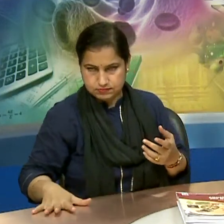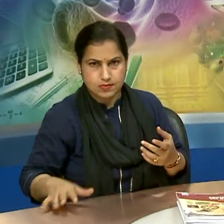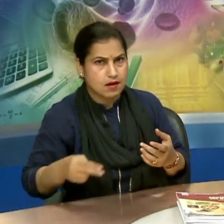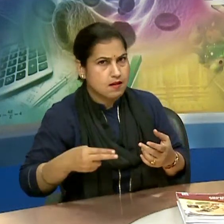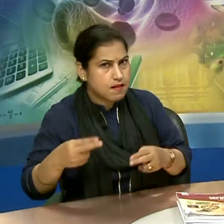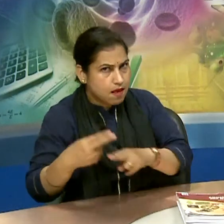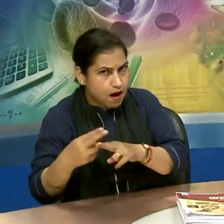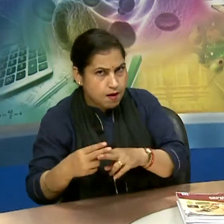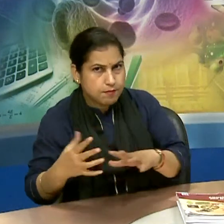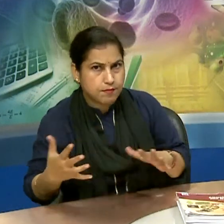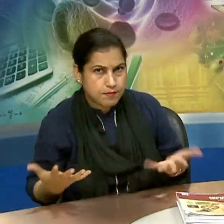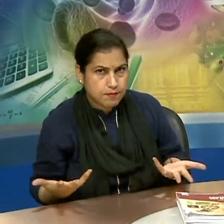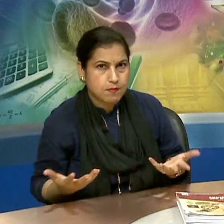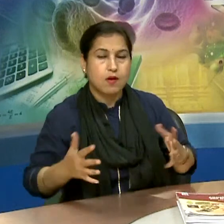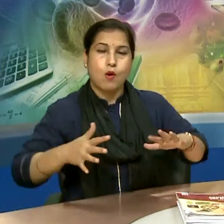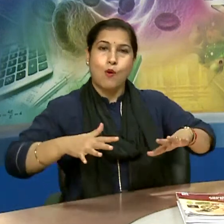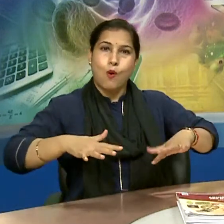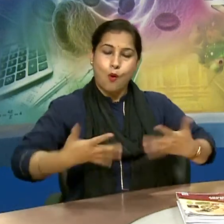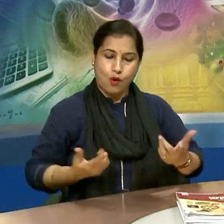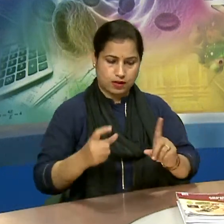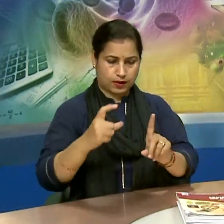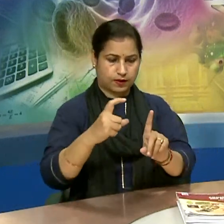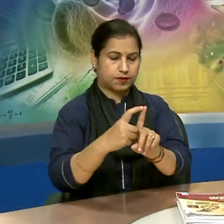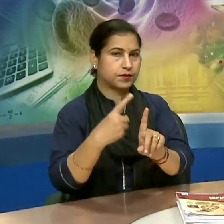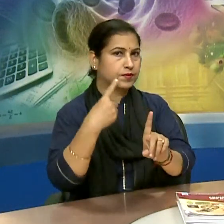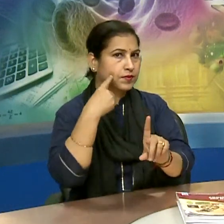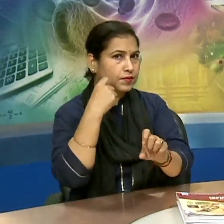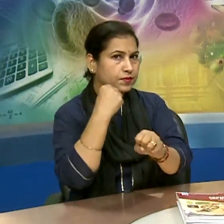of the door in hand span